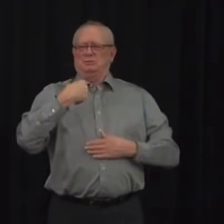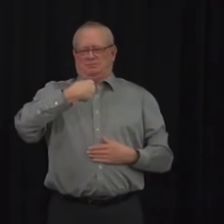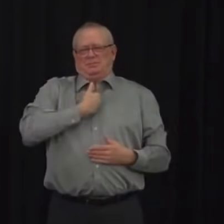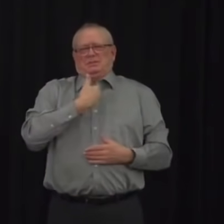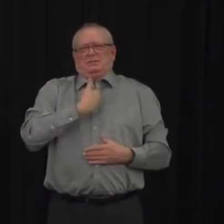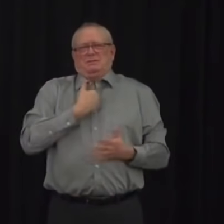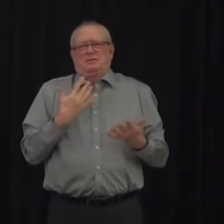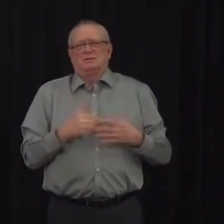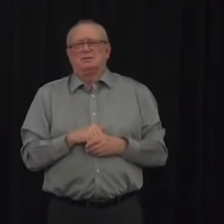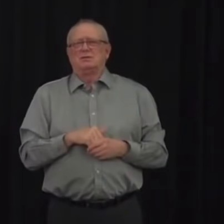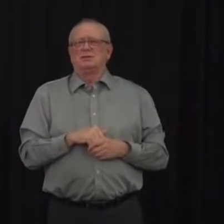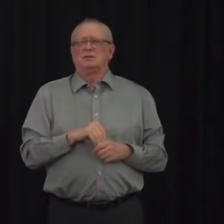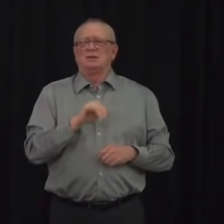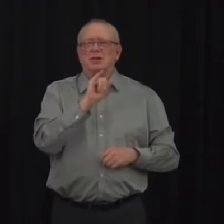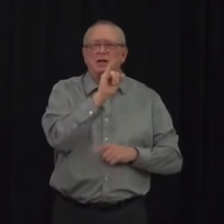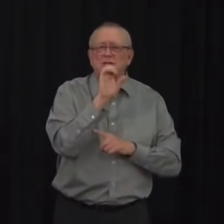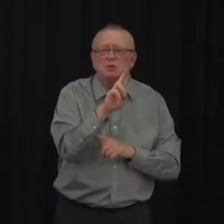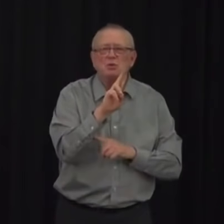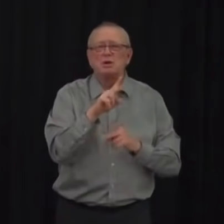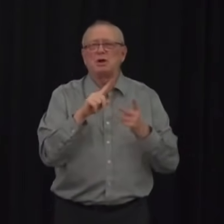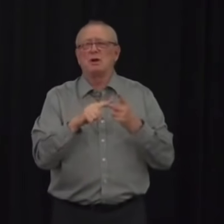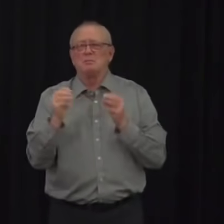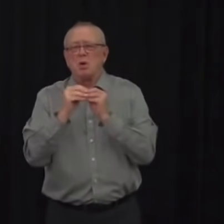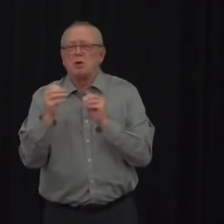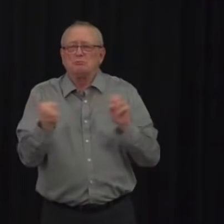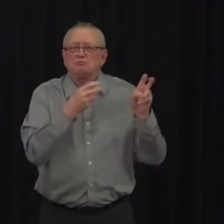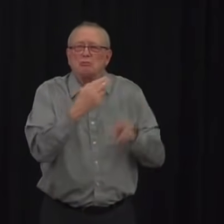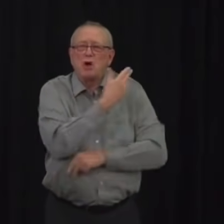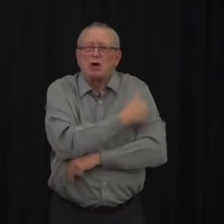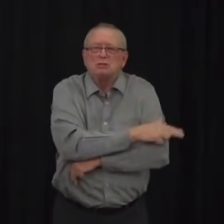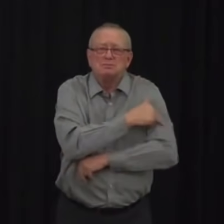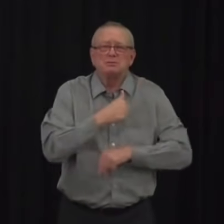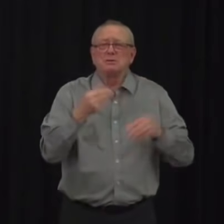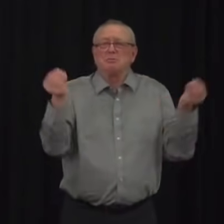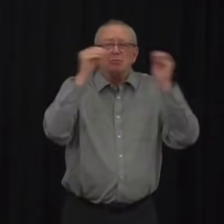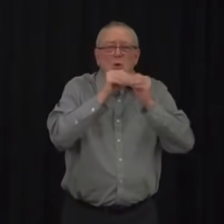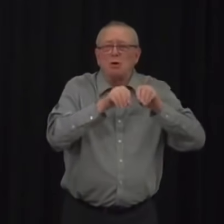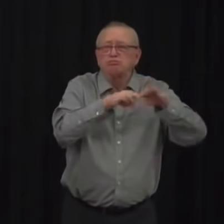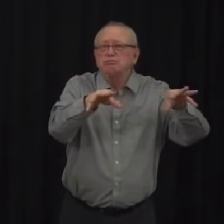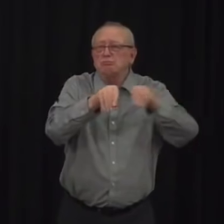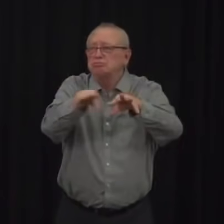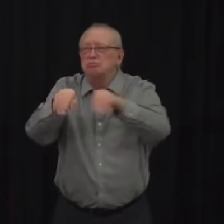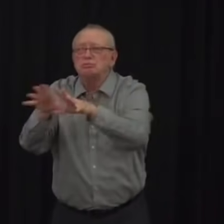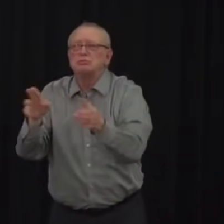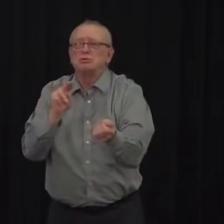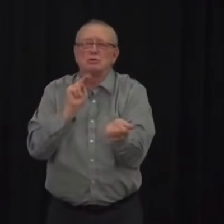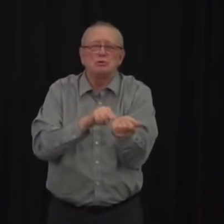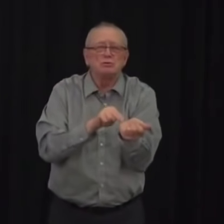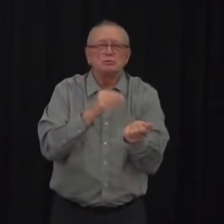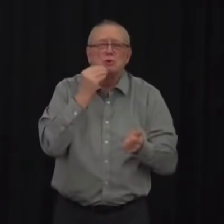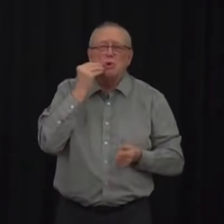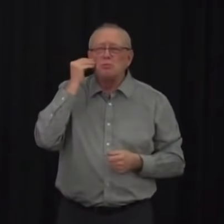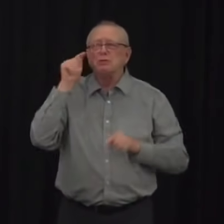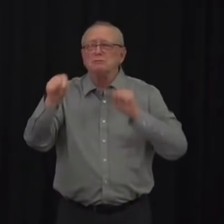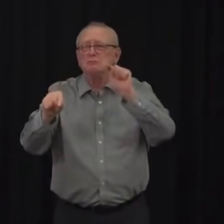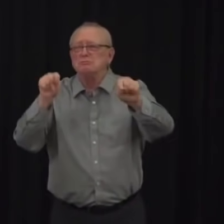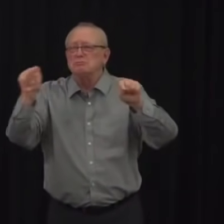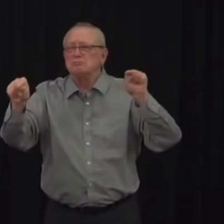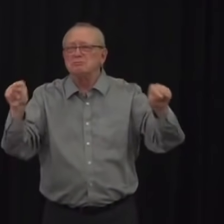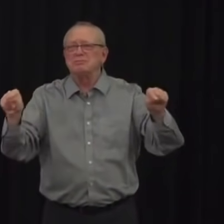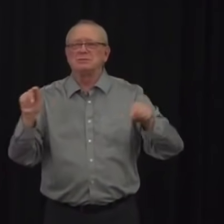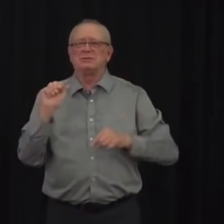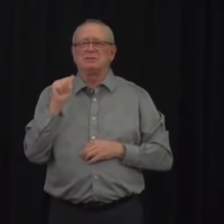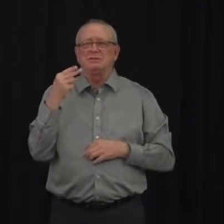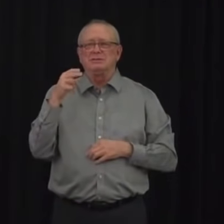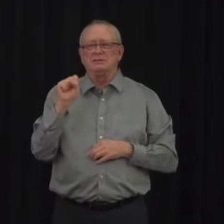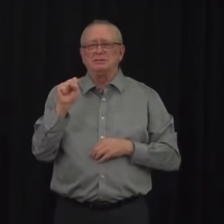ongoing outbreaks at multiple acute care and continuing care facilities across the province, AHS is working to increase capacity